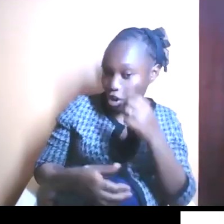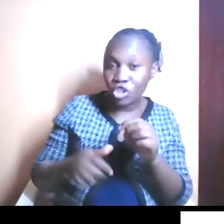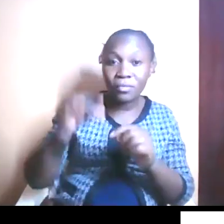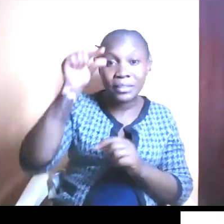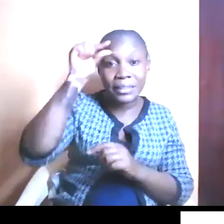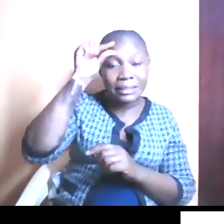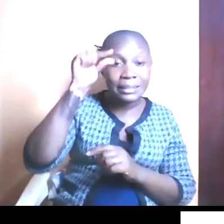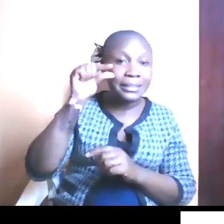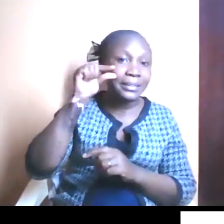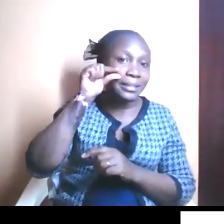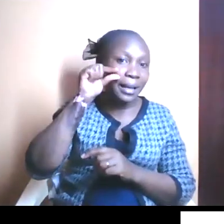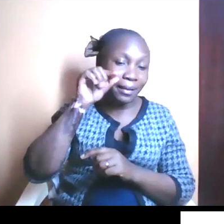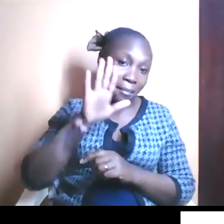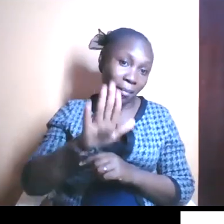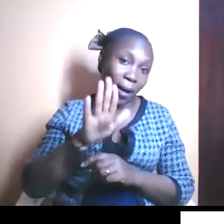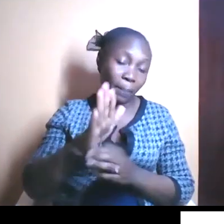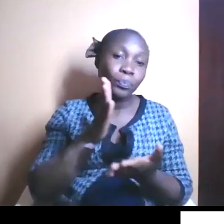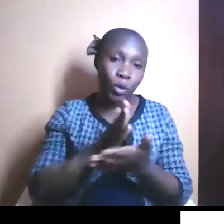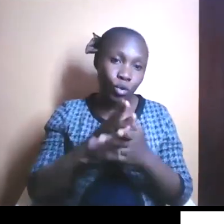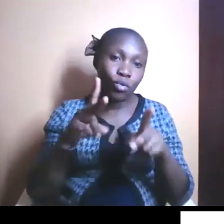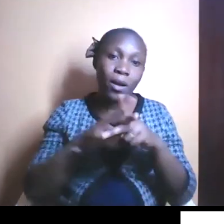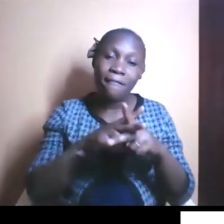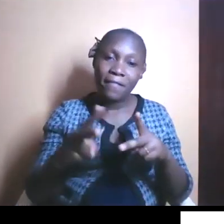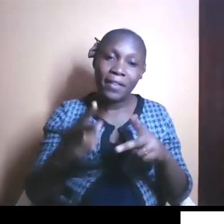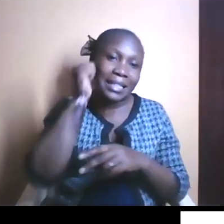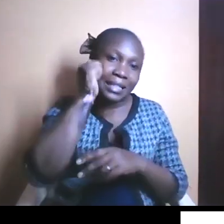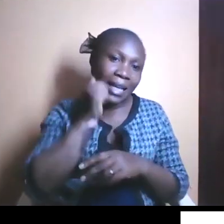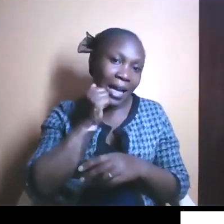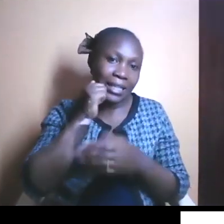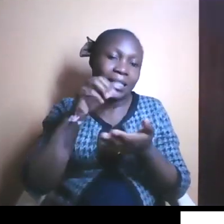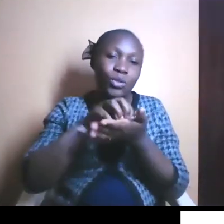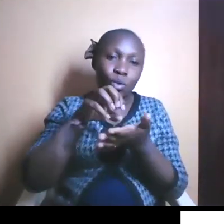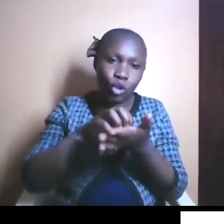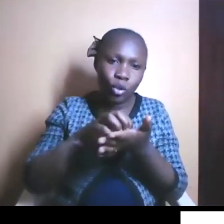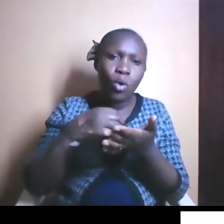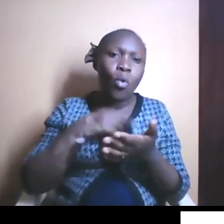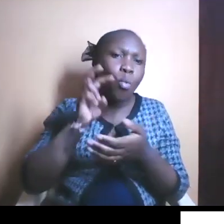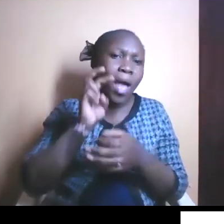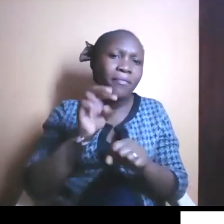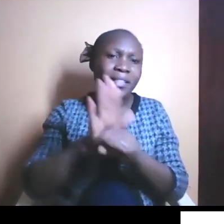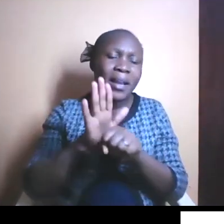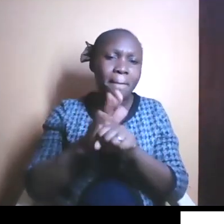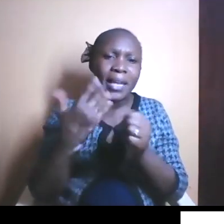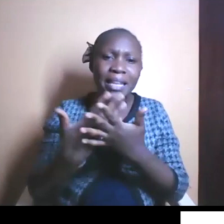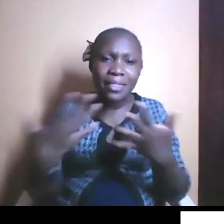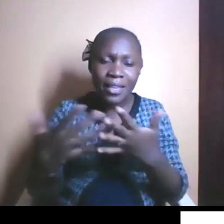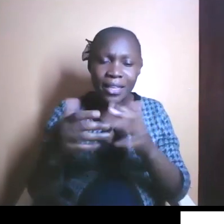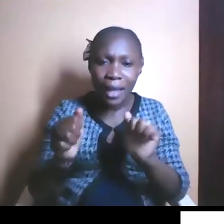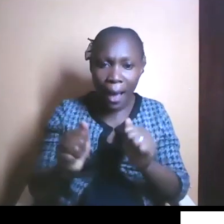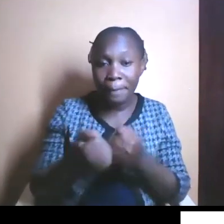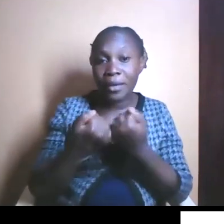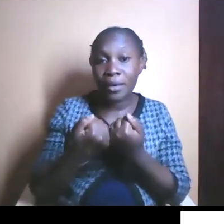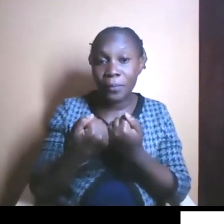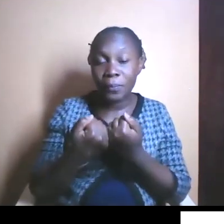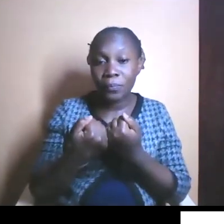very unfortunate situation. We've seen a lot of media scandals recently just out